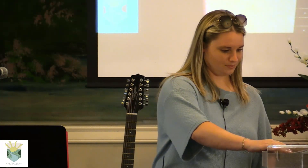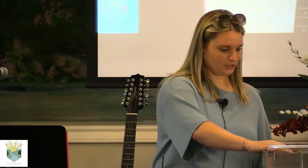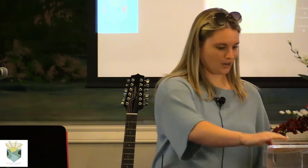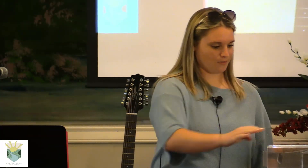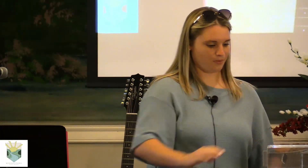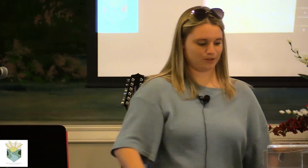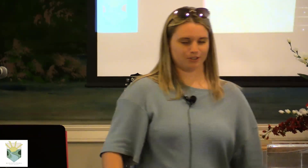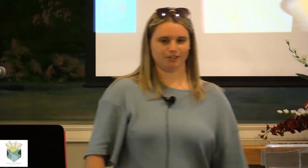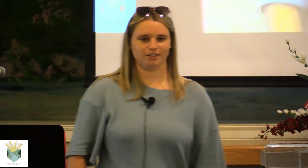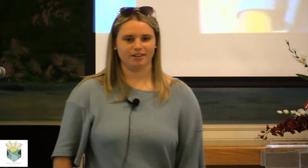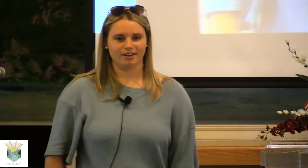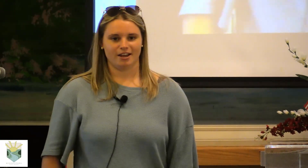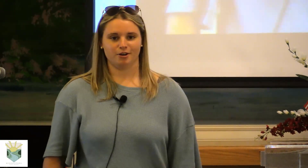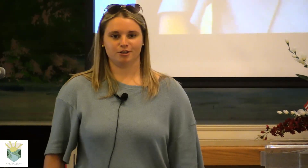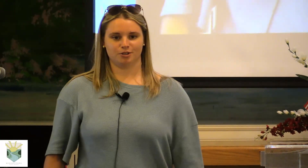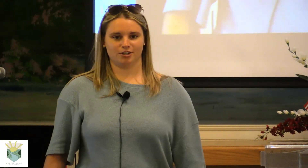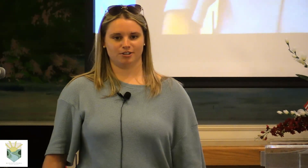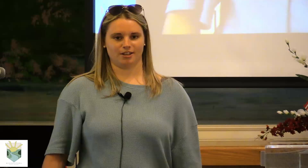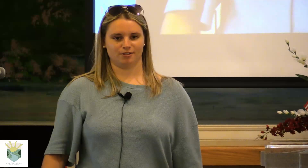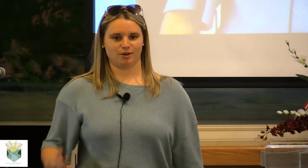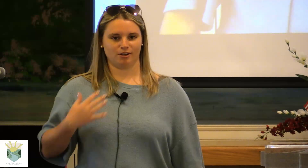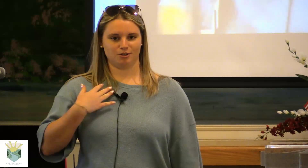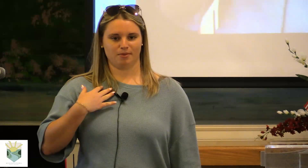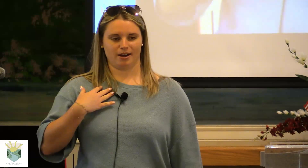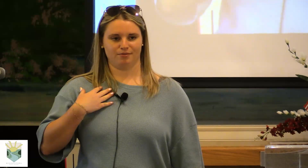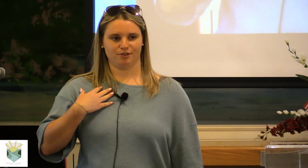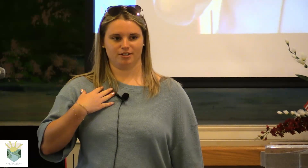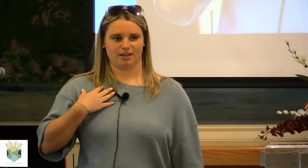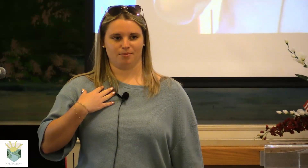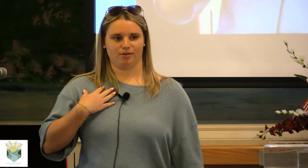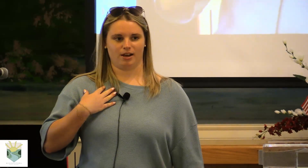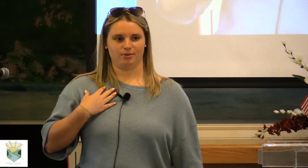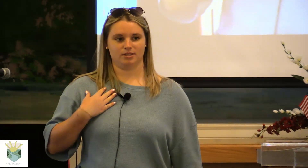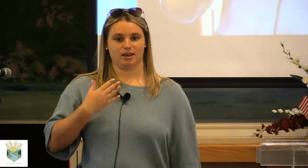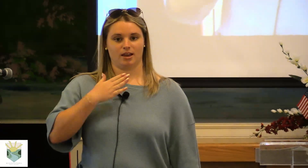So when you're introducing yourself, so I'll do mine, for example, I would say,